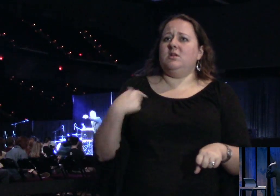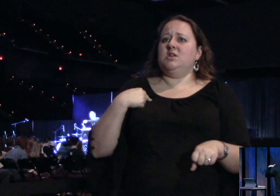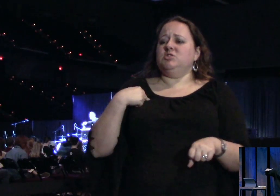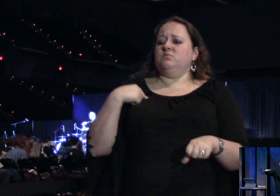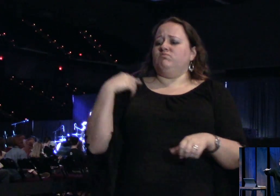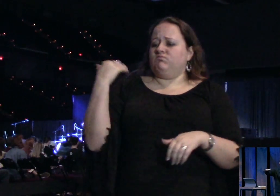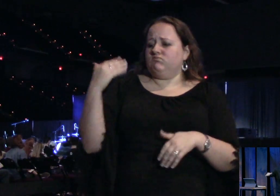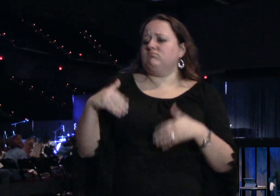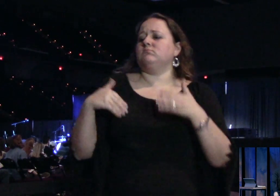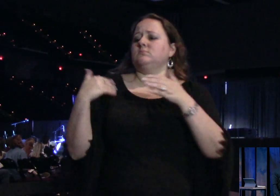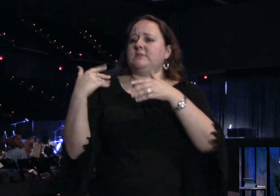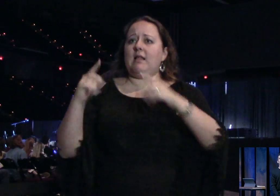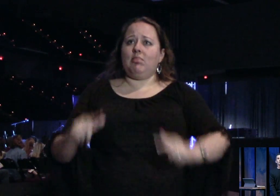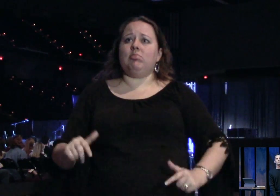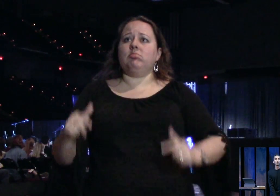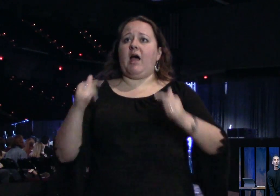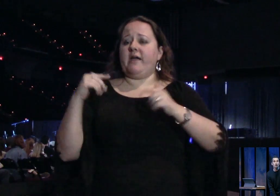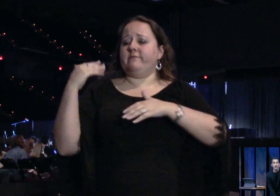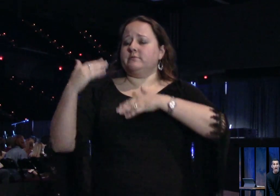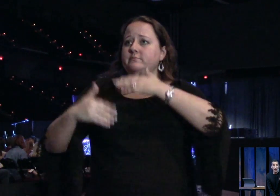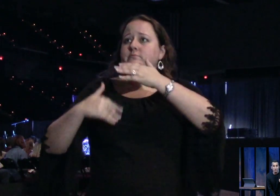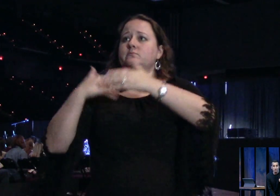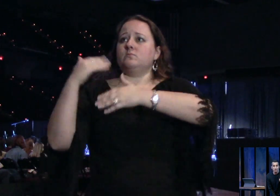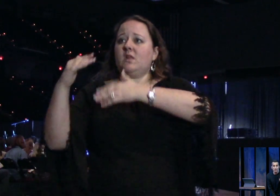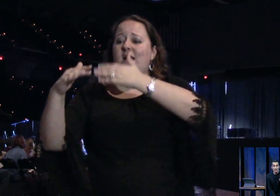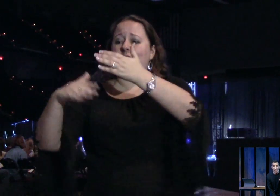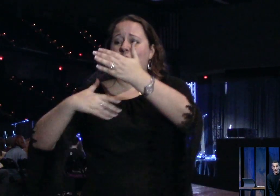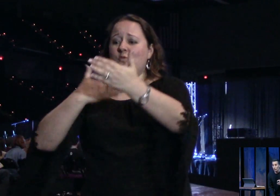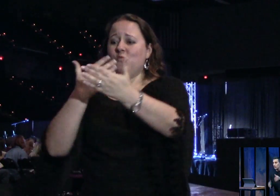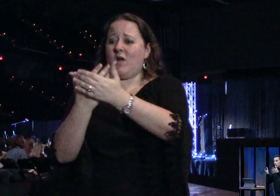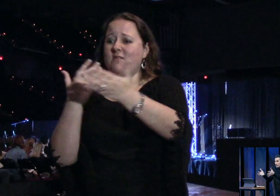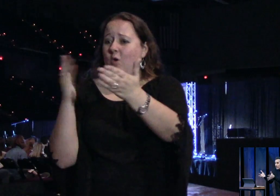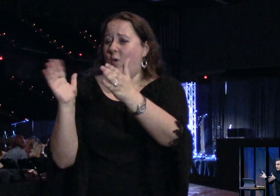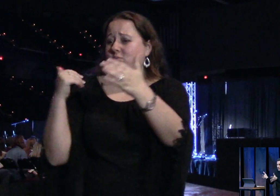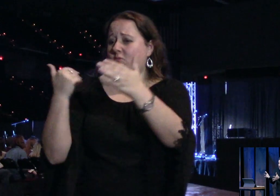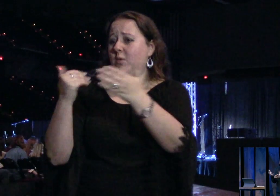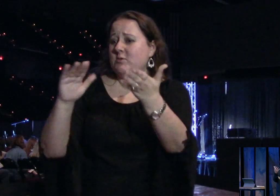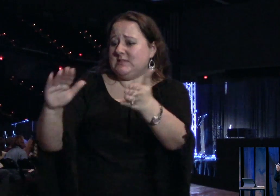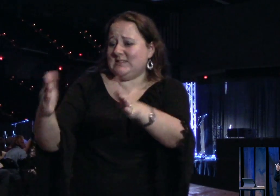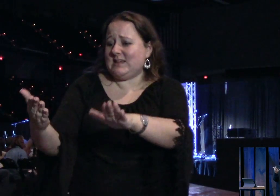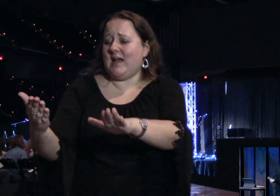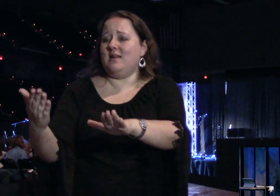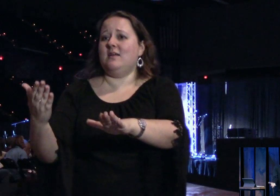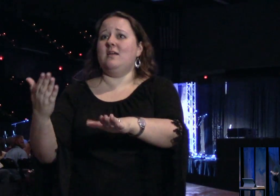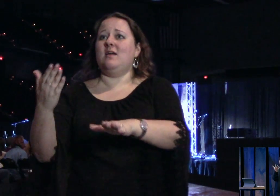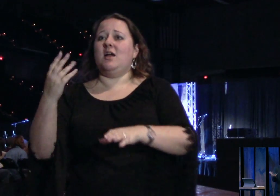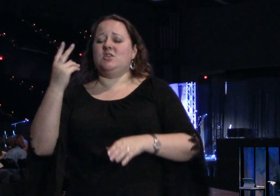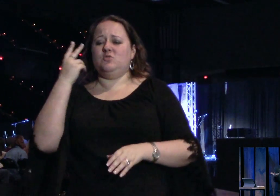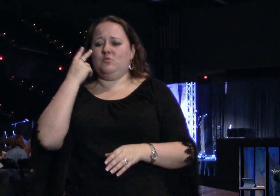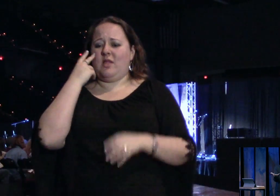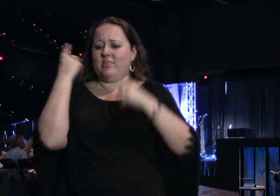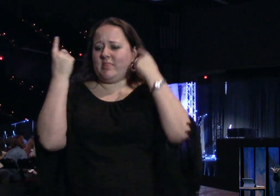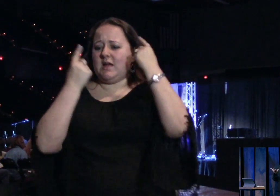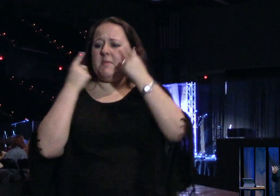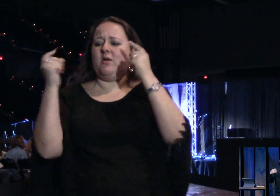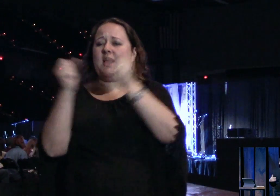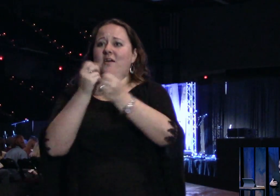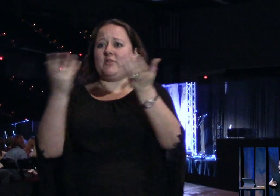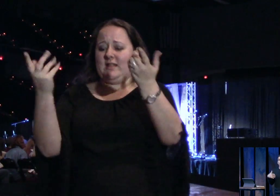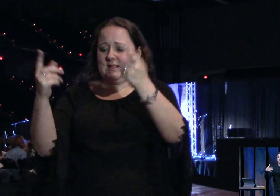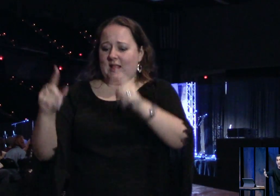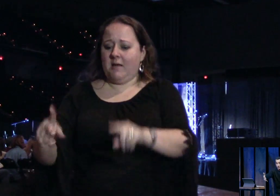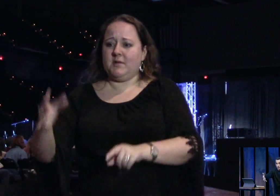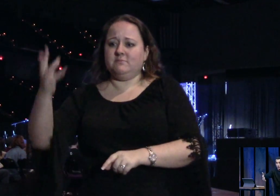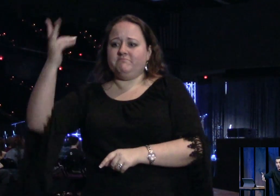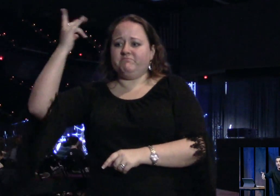it really possible to go through life, and when you get to the end and you kind of balance your account and you see